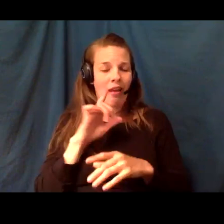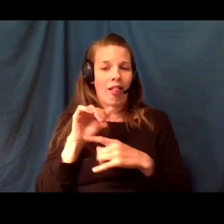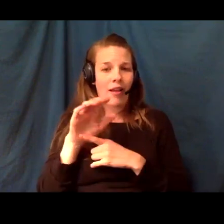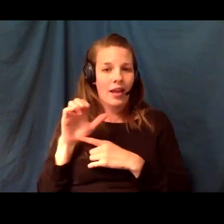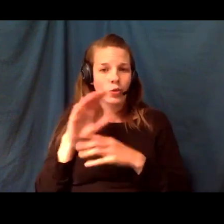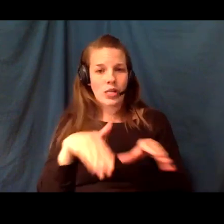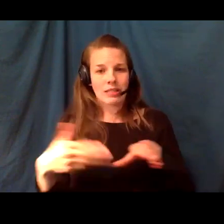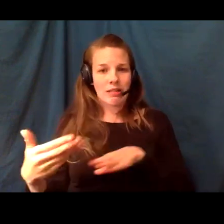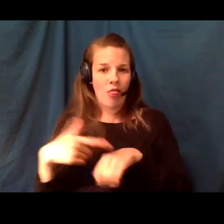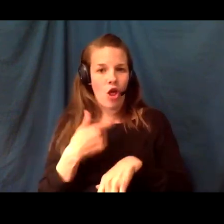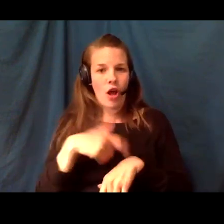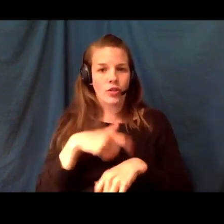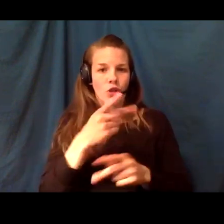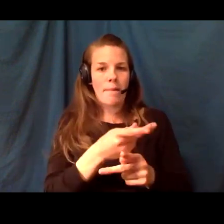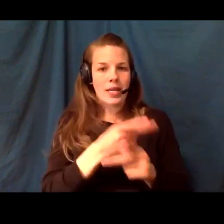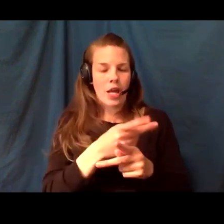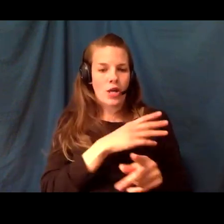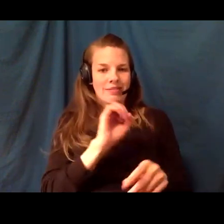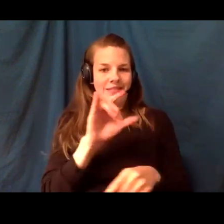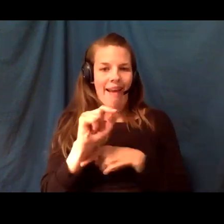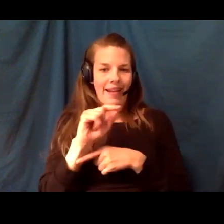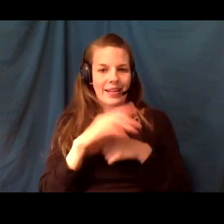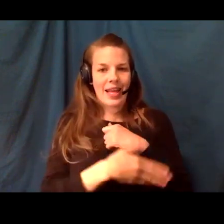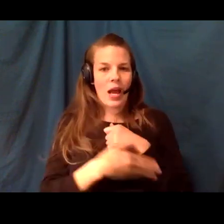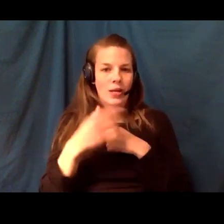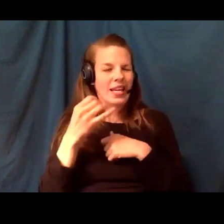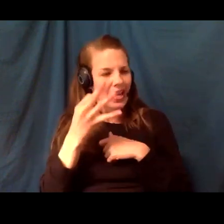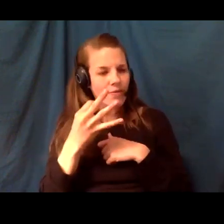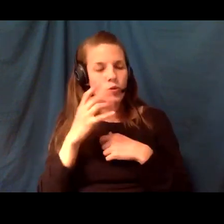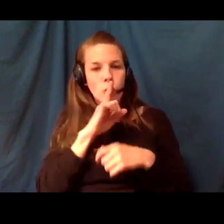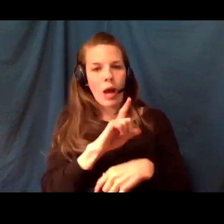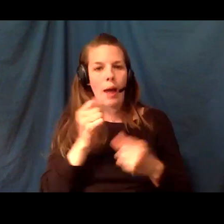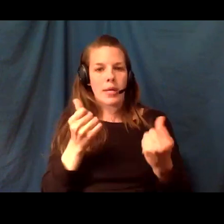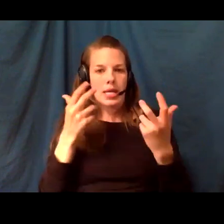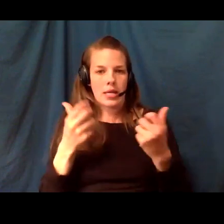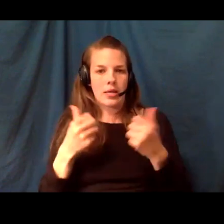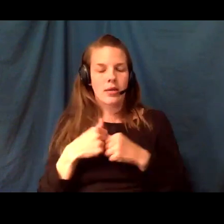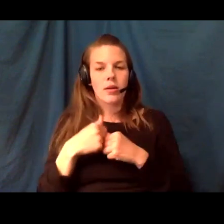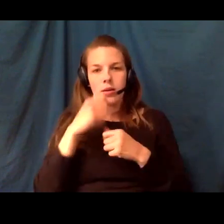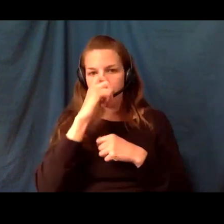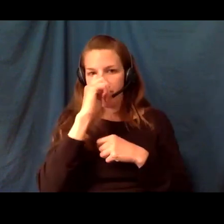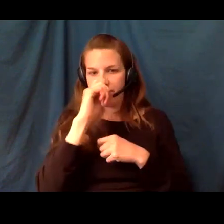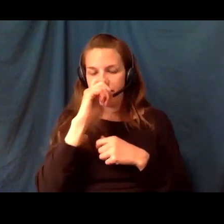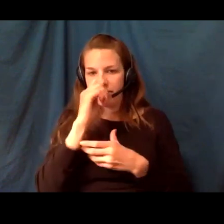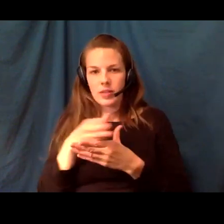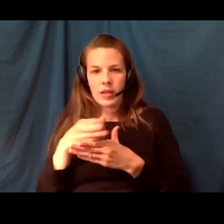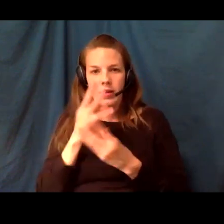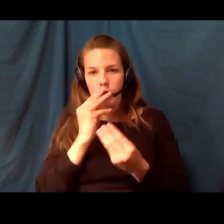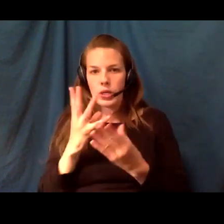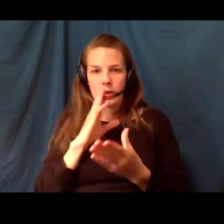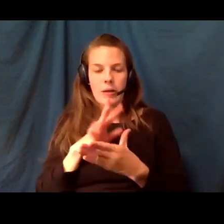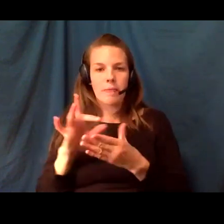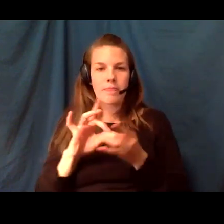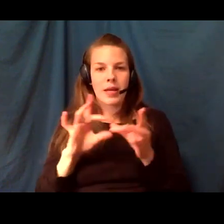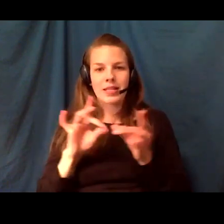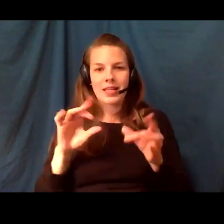on long-term care centers in Scott County, and if so, how many? So just to share, the information, as we've mentioned to you, on